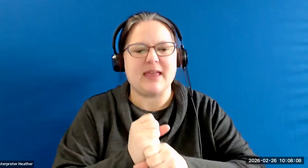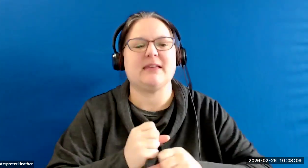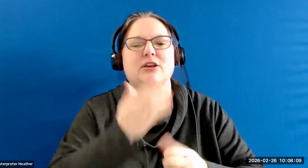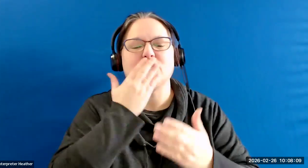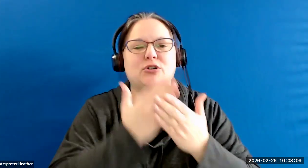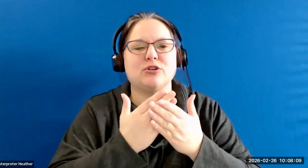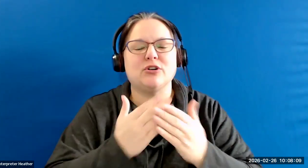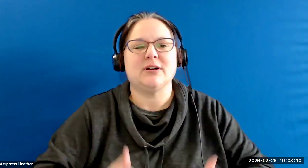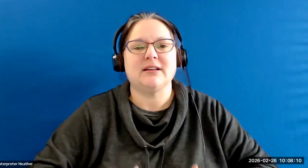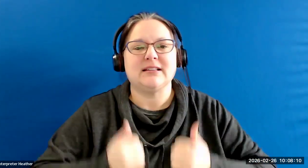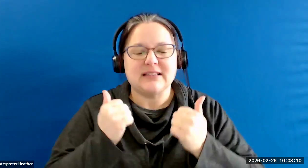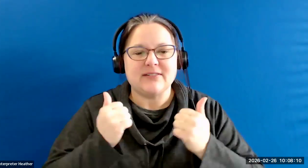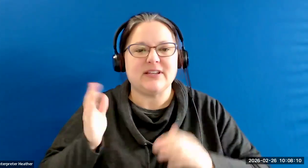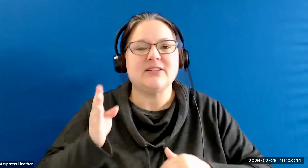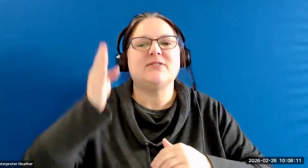living future.